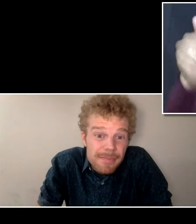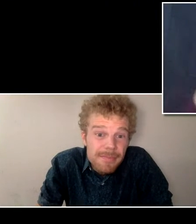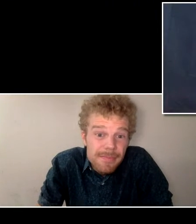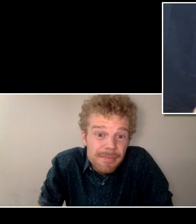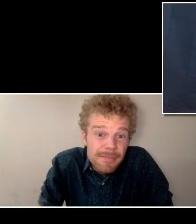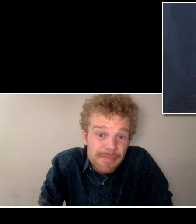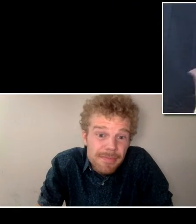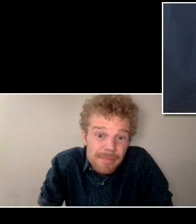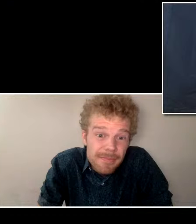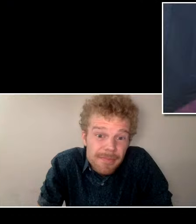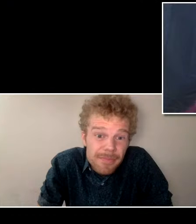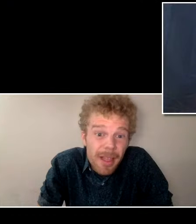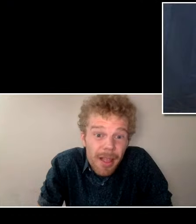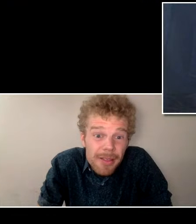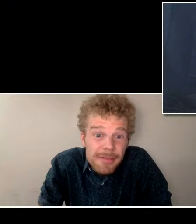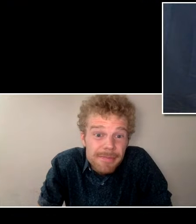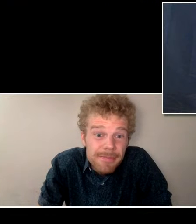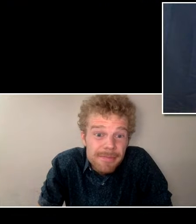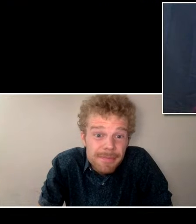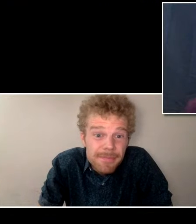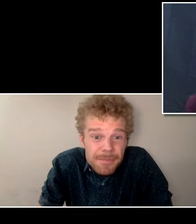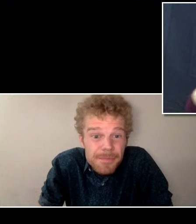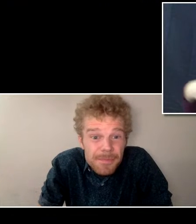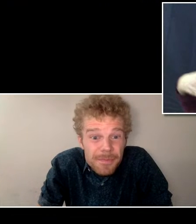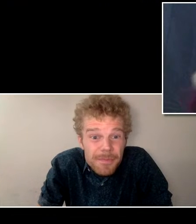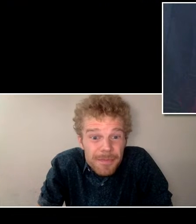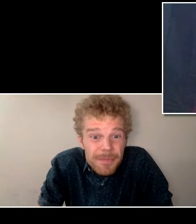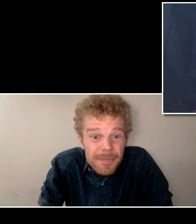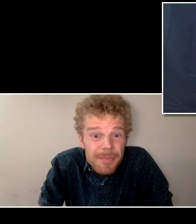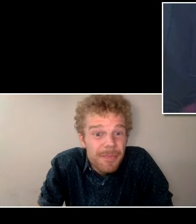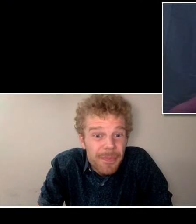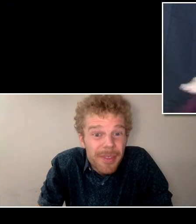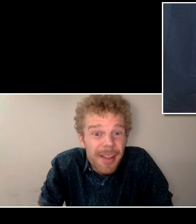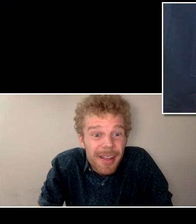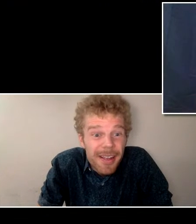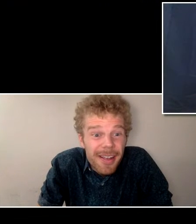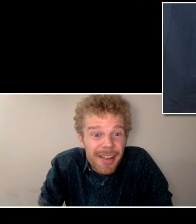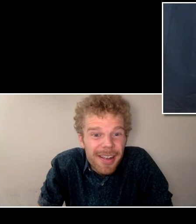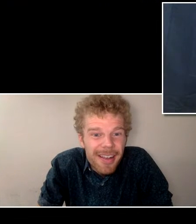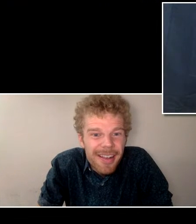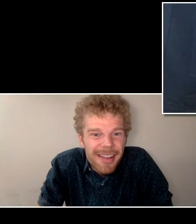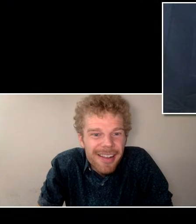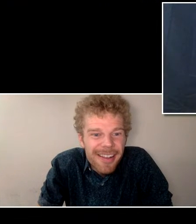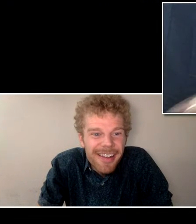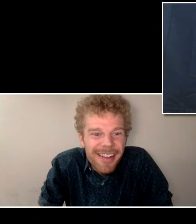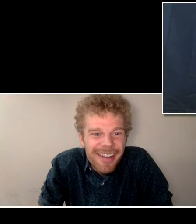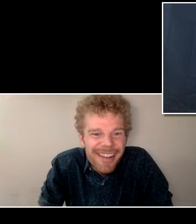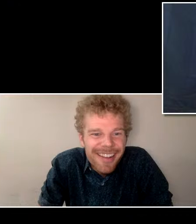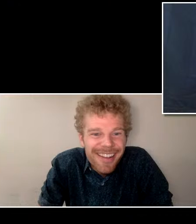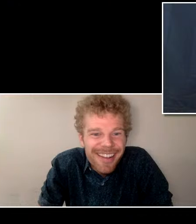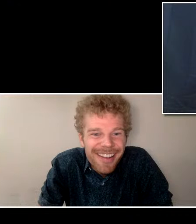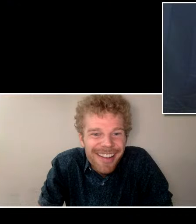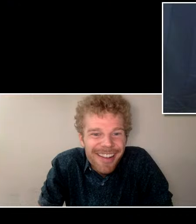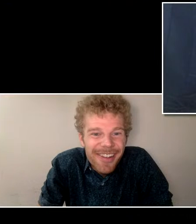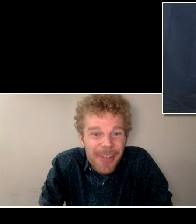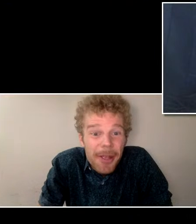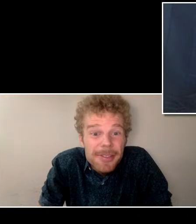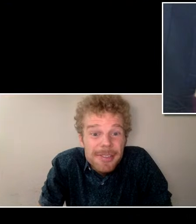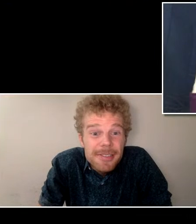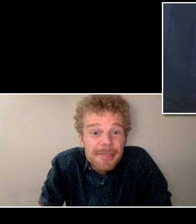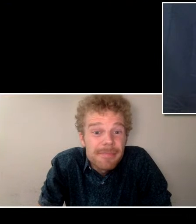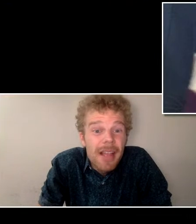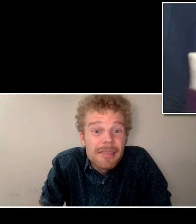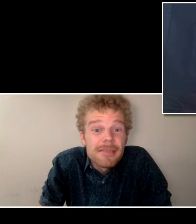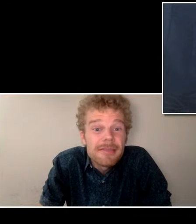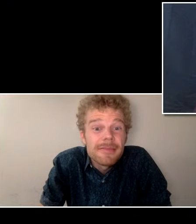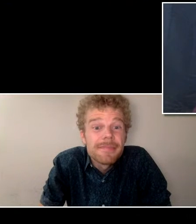anything you have to do. It's simply about just getting to know your neighbors, to be able to run for office, to volunteer to do these things. It's just